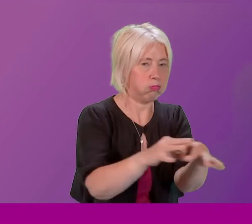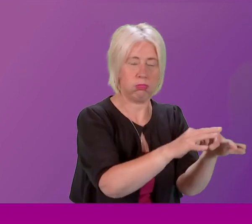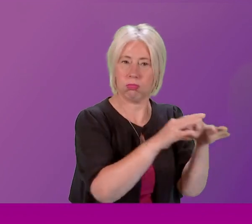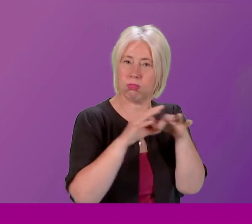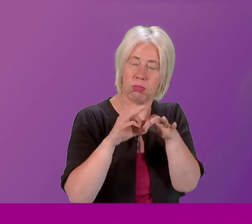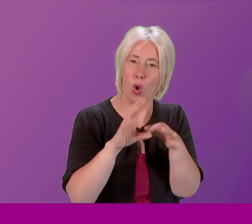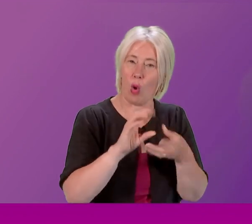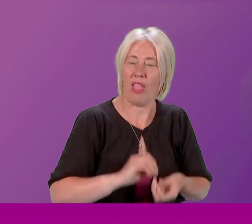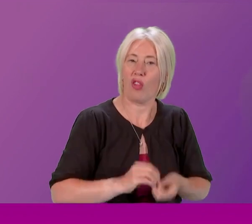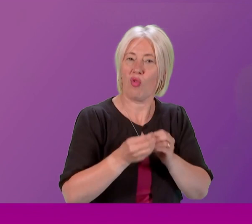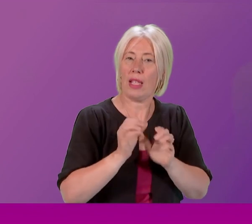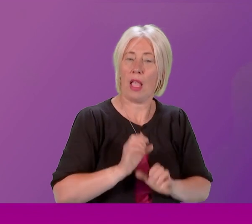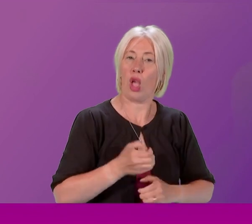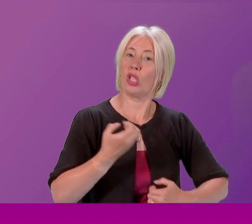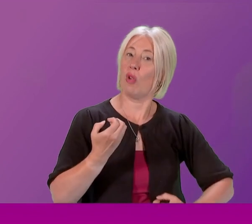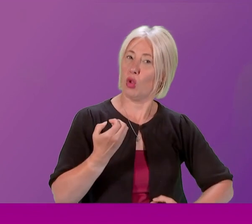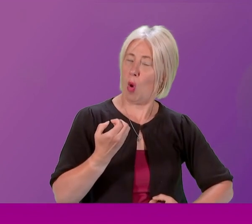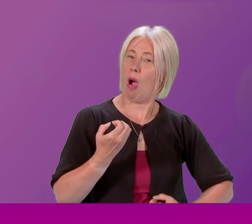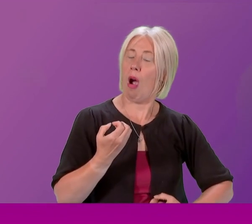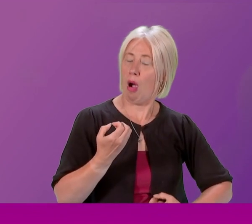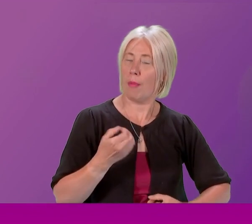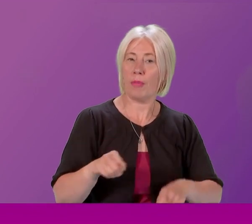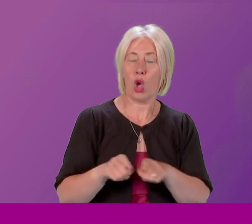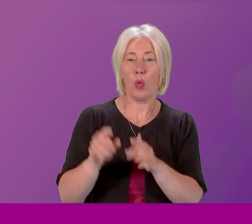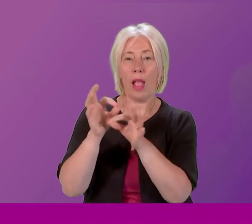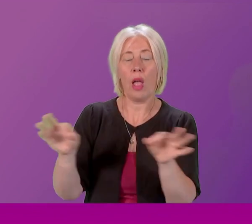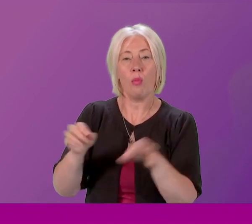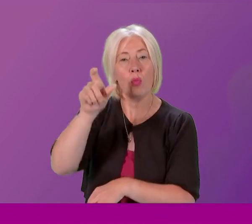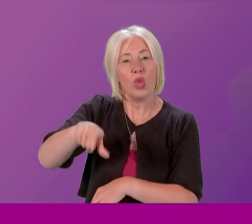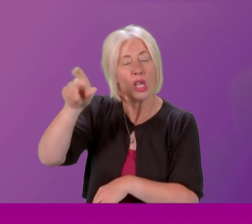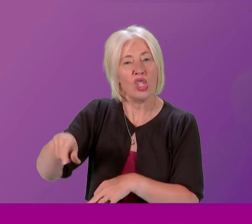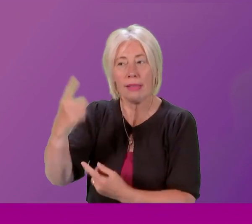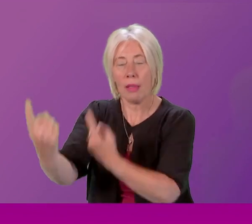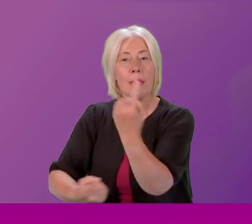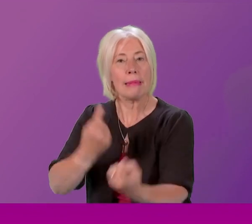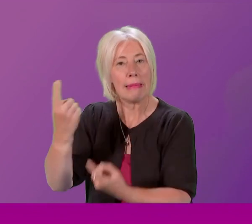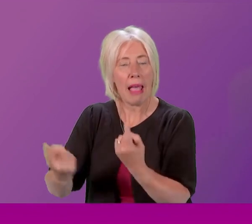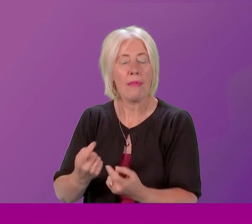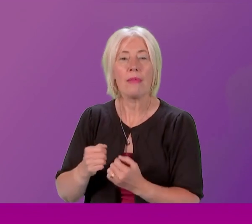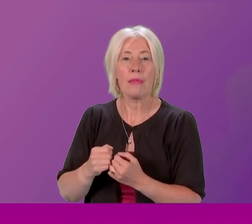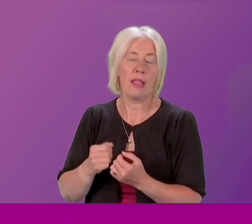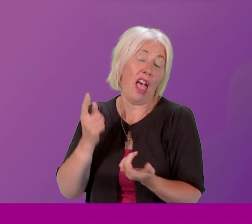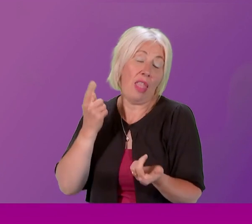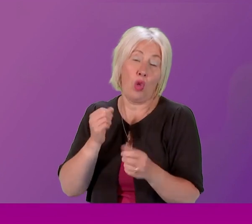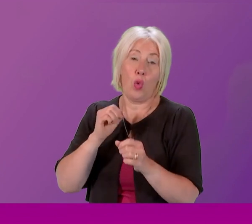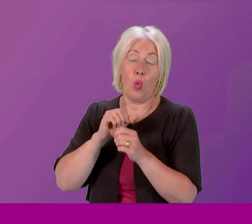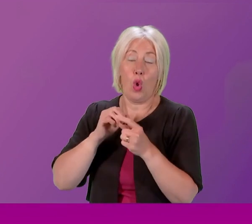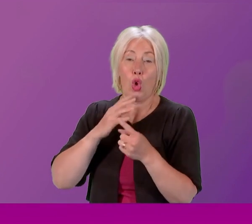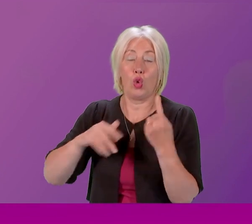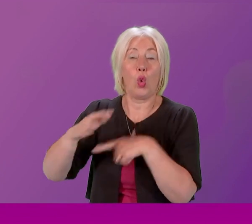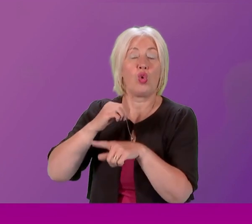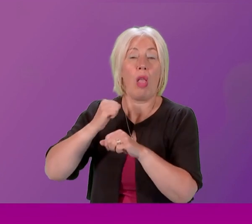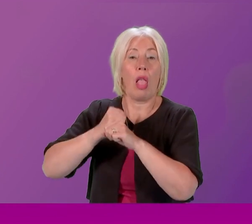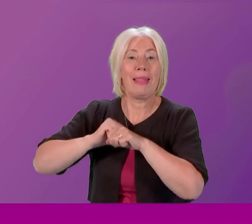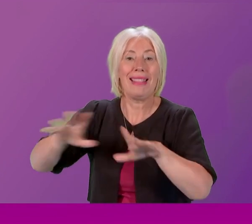come about. Really, really interesting. I think also musicians are naturally now, partly because of social media, where they can